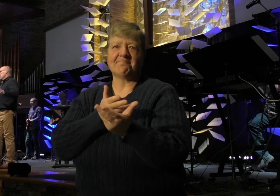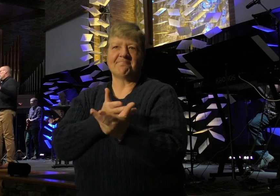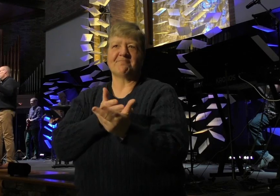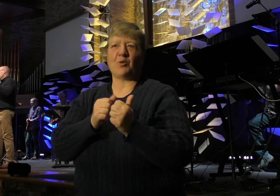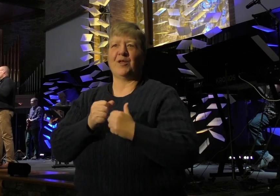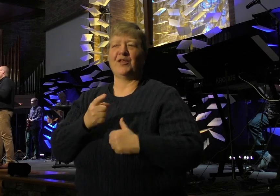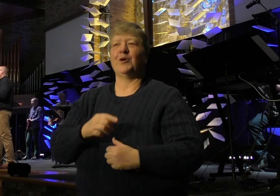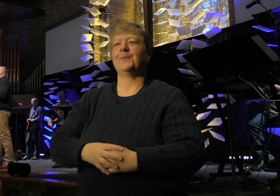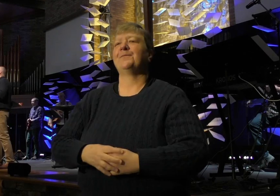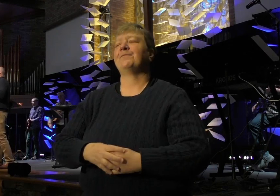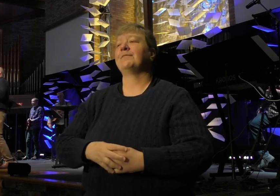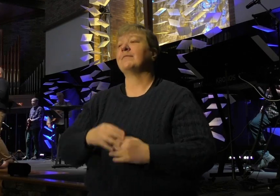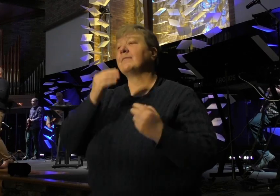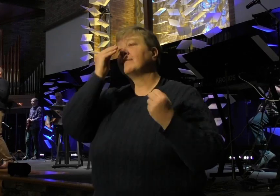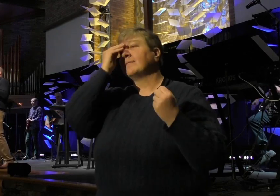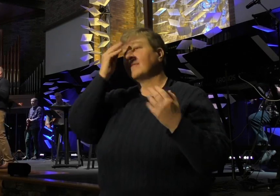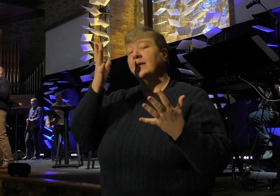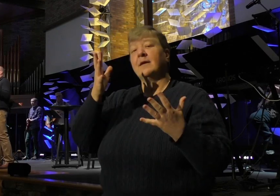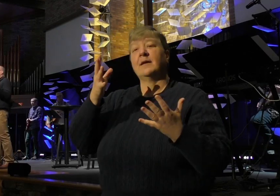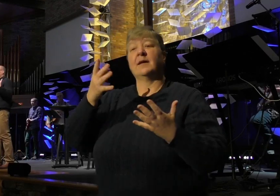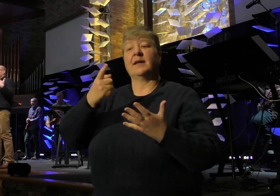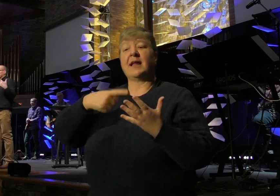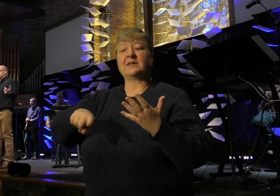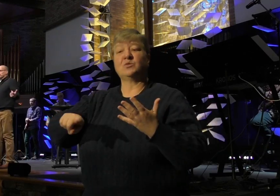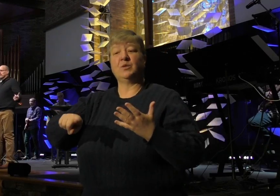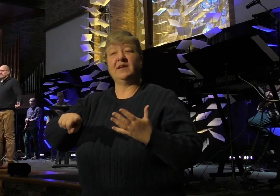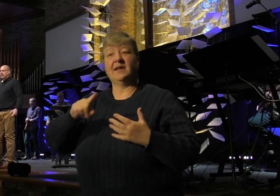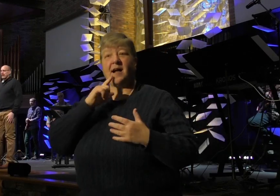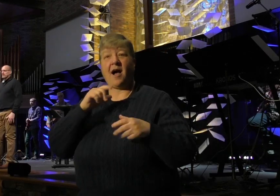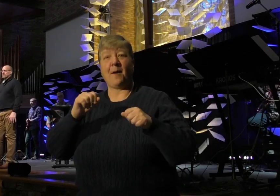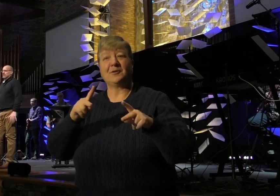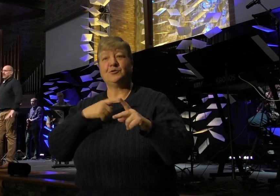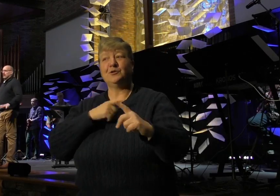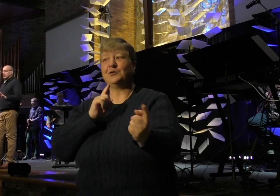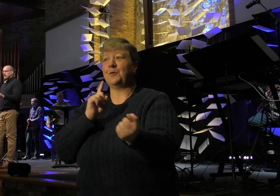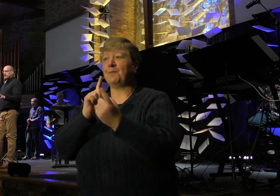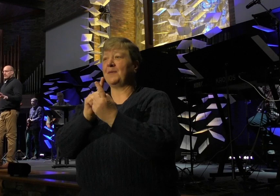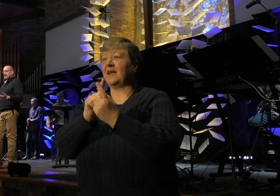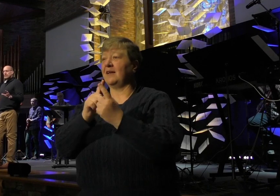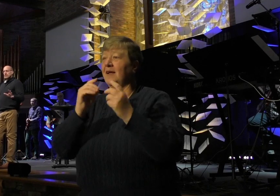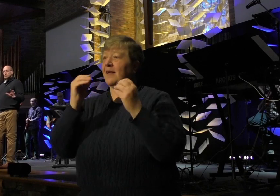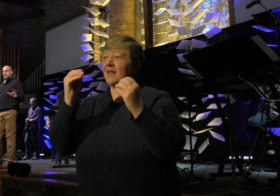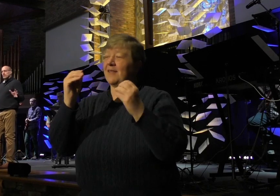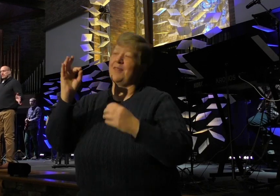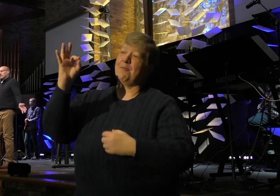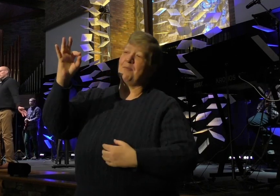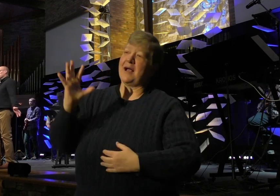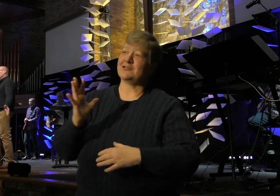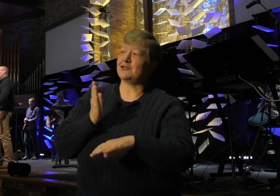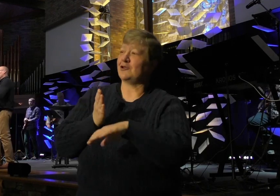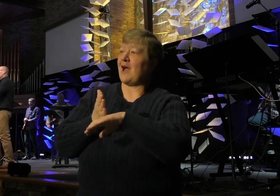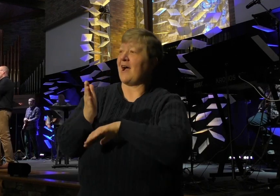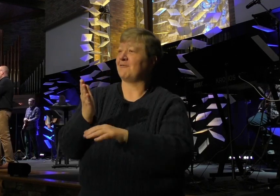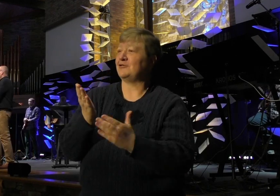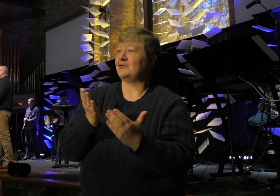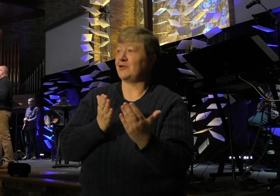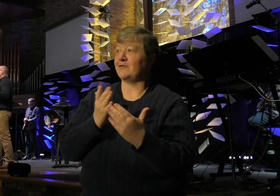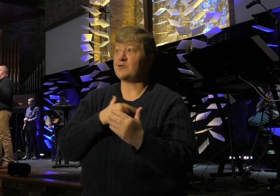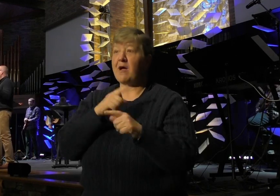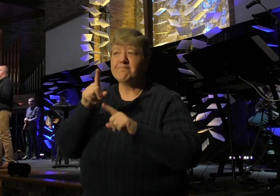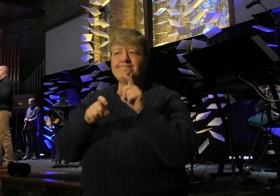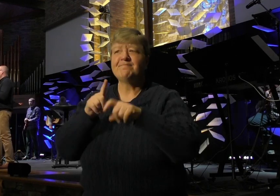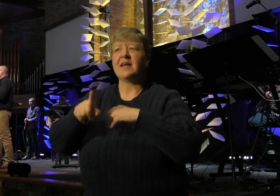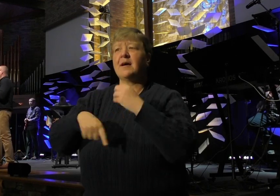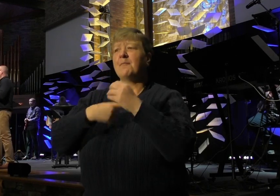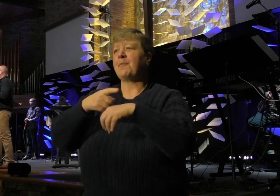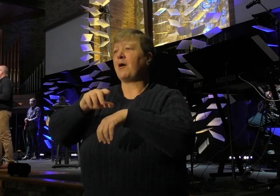that next week is an opportunity to meet the pastor immediately following this service. So if you have any questions about the